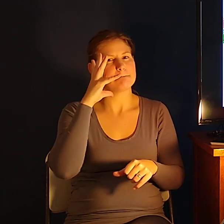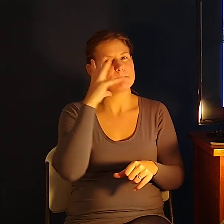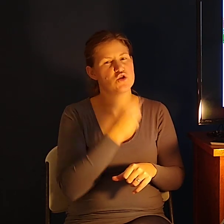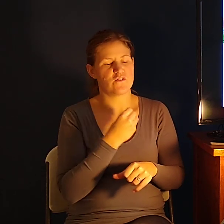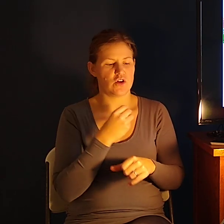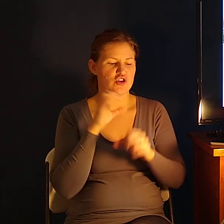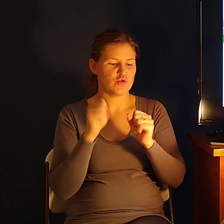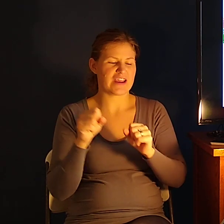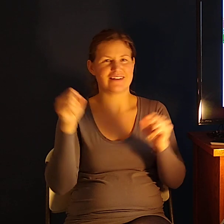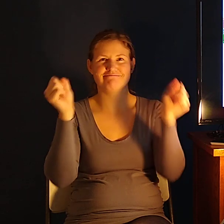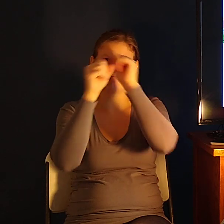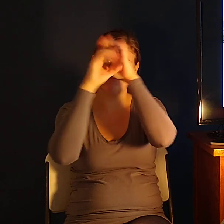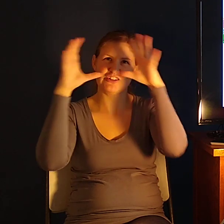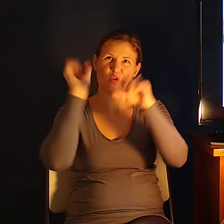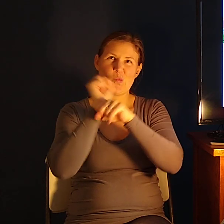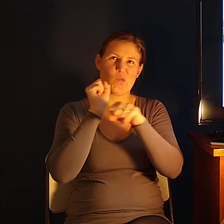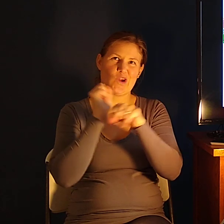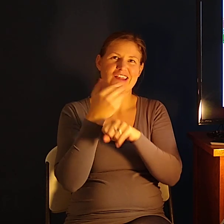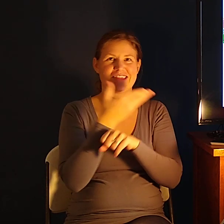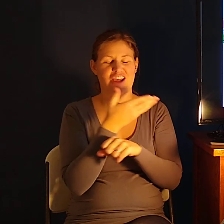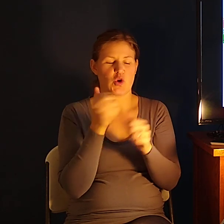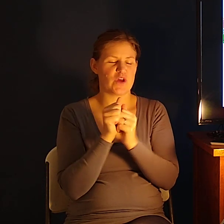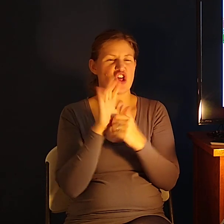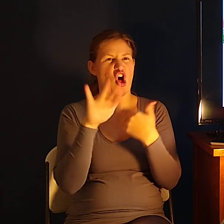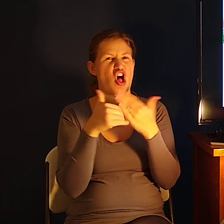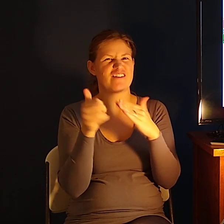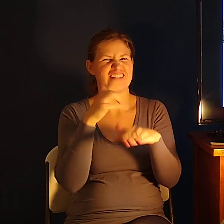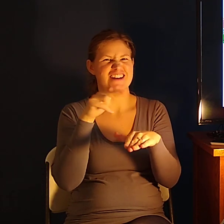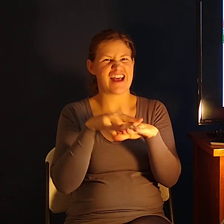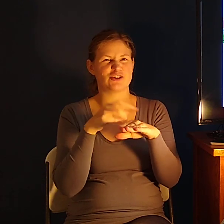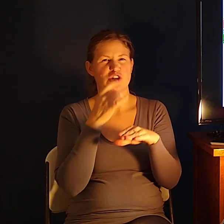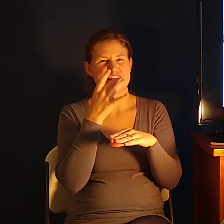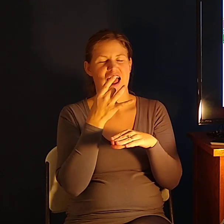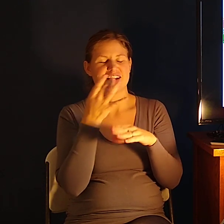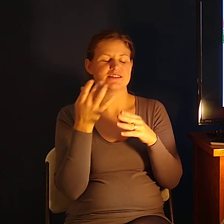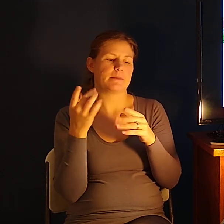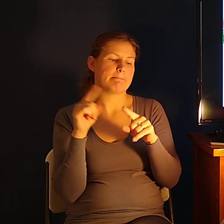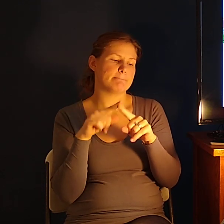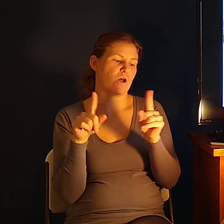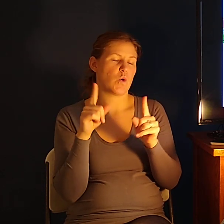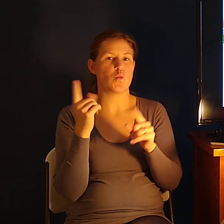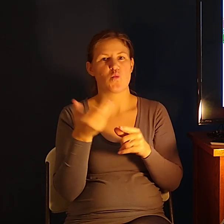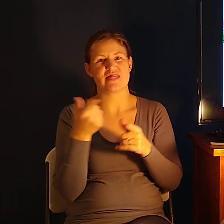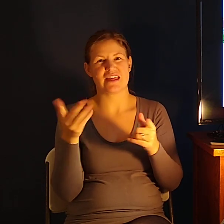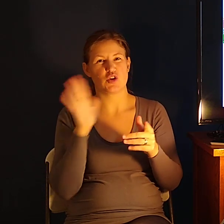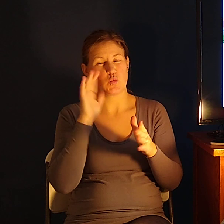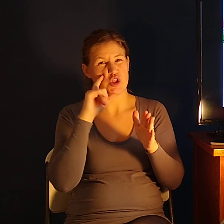imagine working in this office space with all of this natural light. But one thing that you'll notice is that